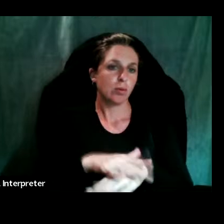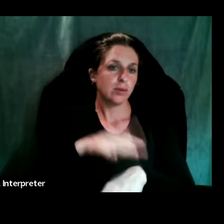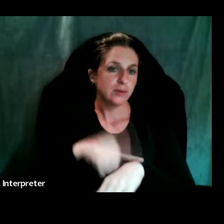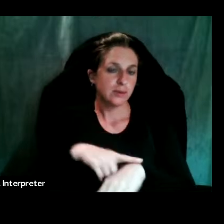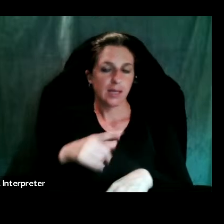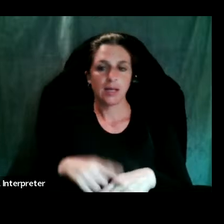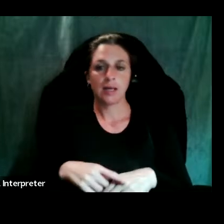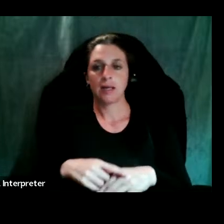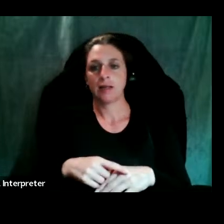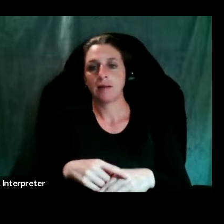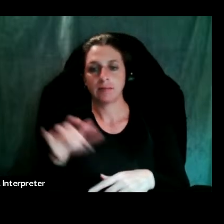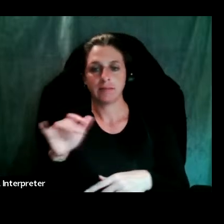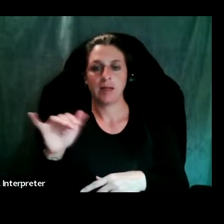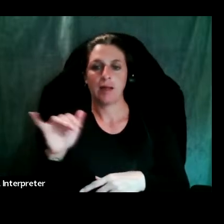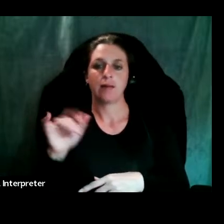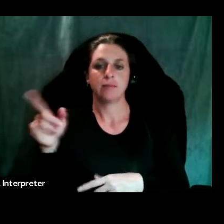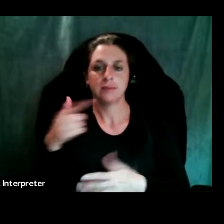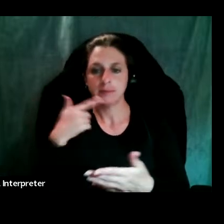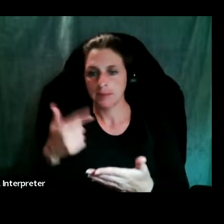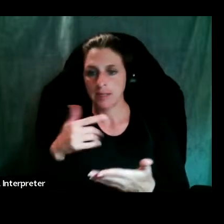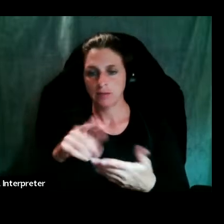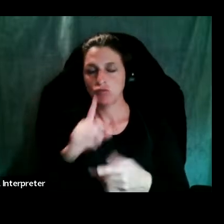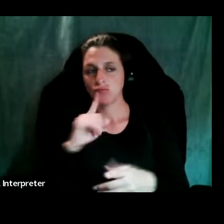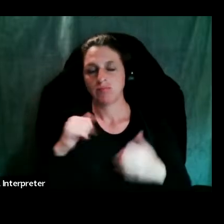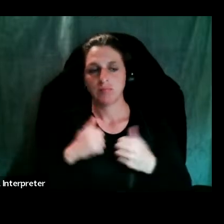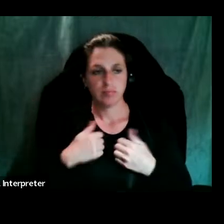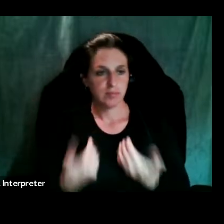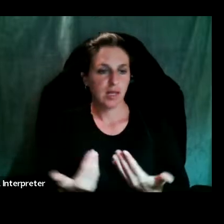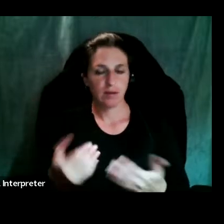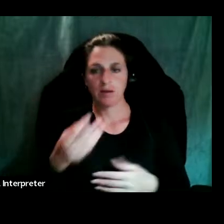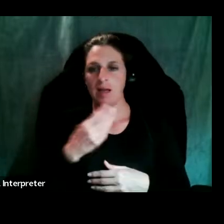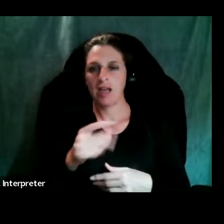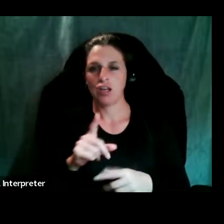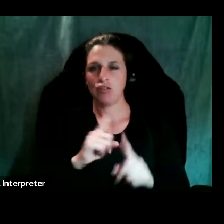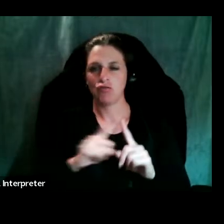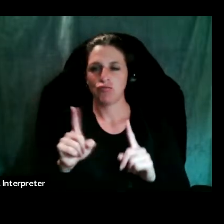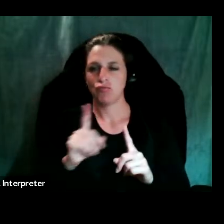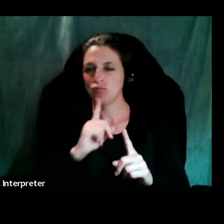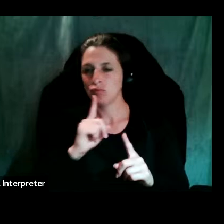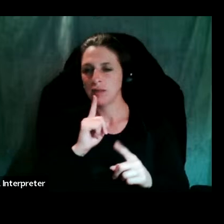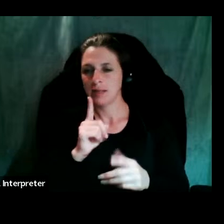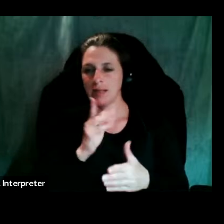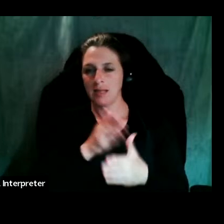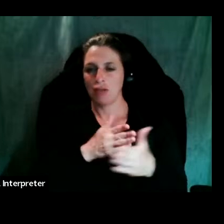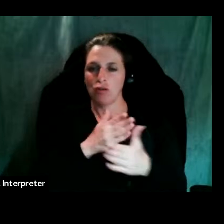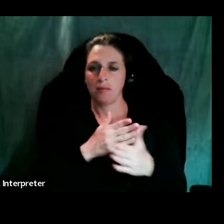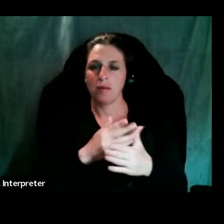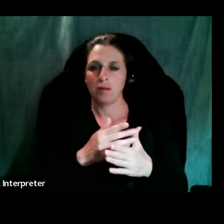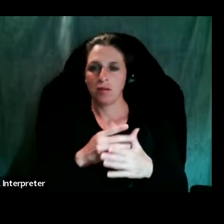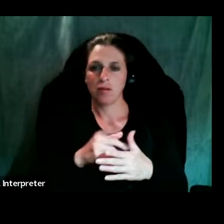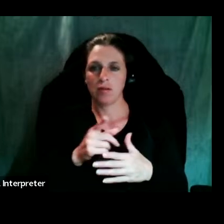Like Dago said, they're really tired. They also get very irritable when they're addicted to games. They